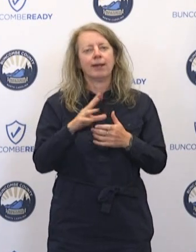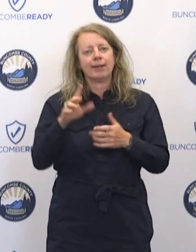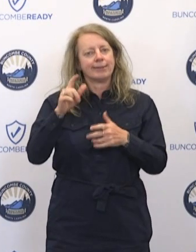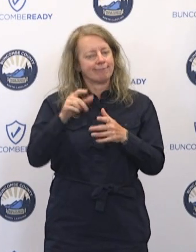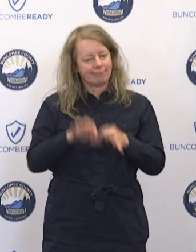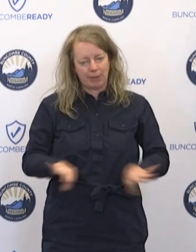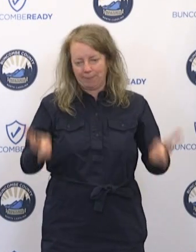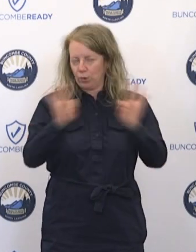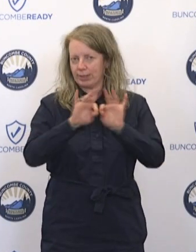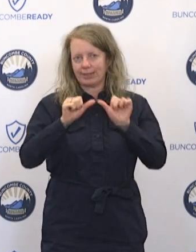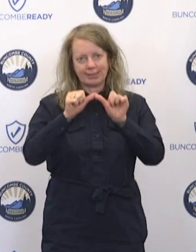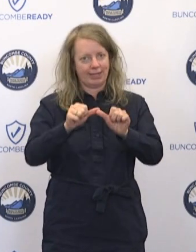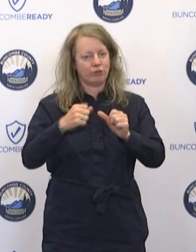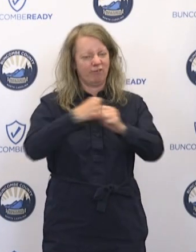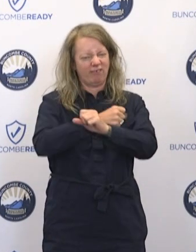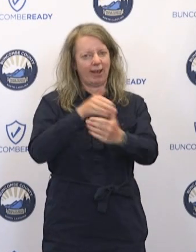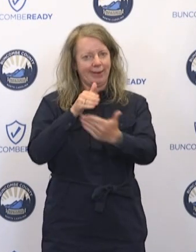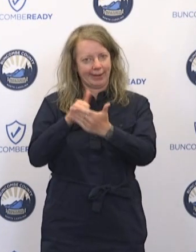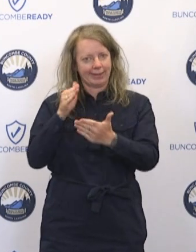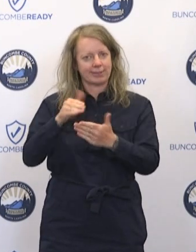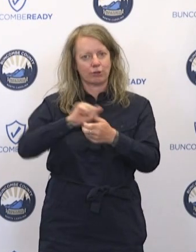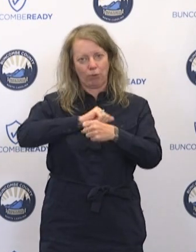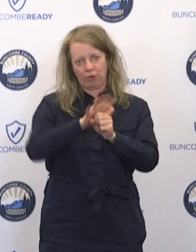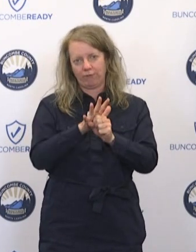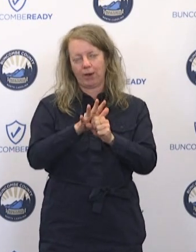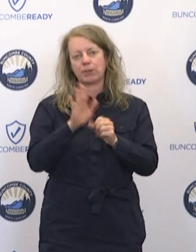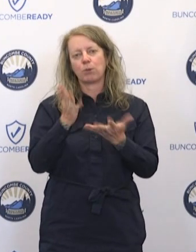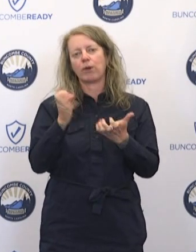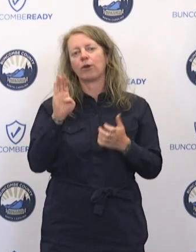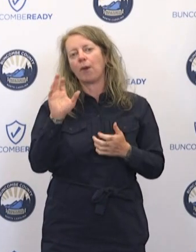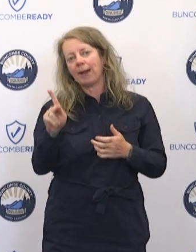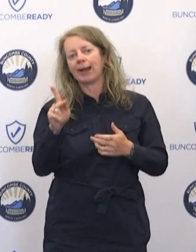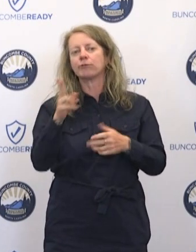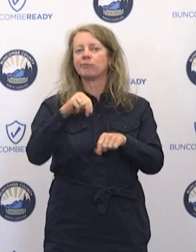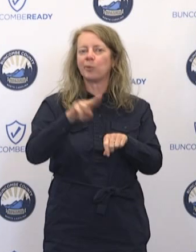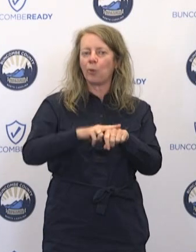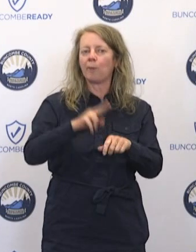against COVID-19 and getting back to a more normal time.